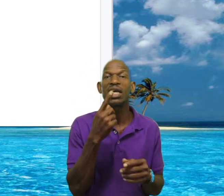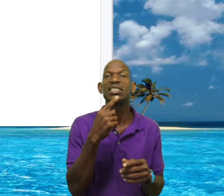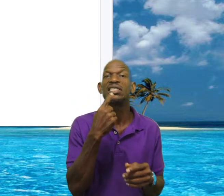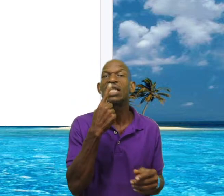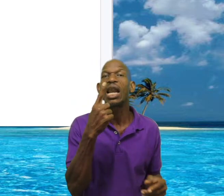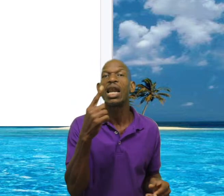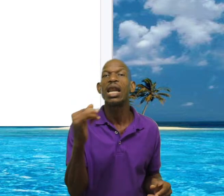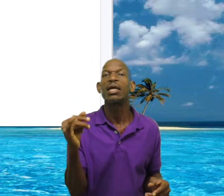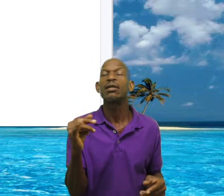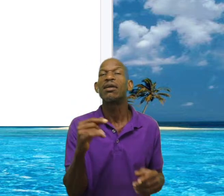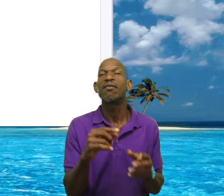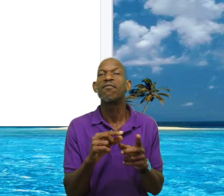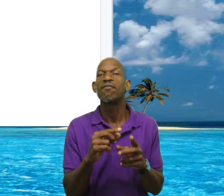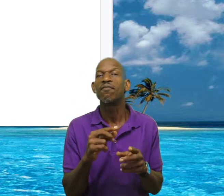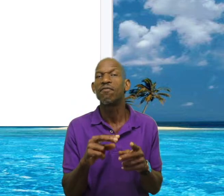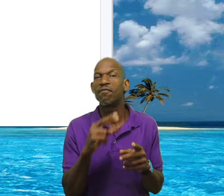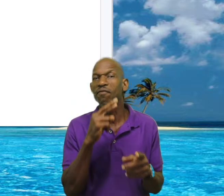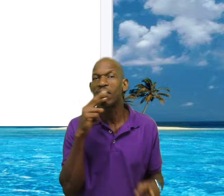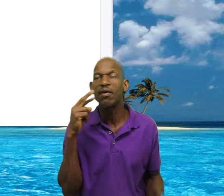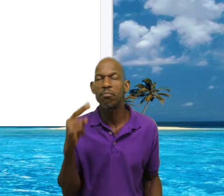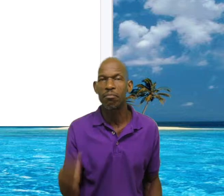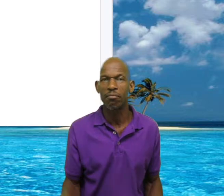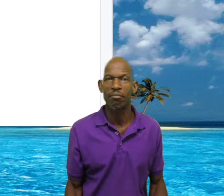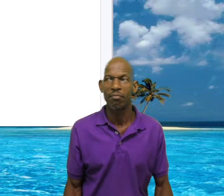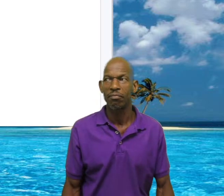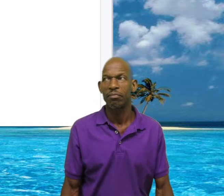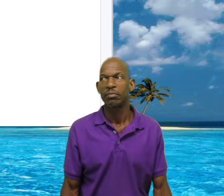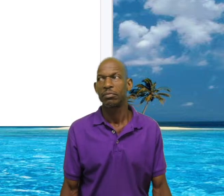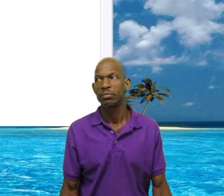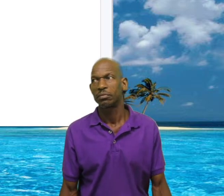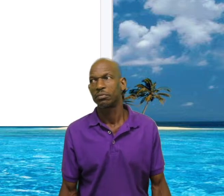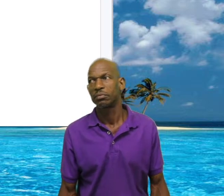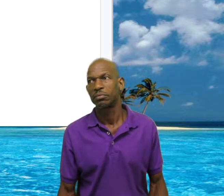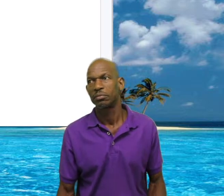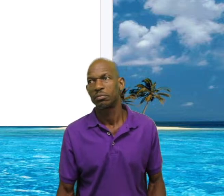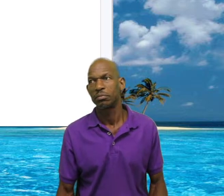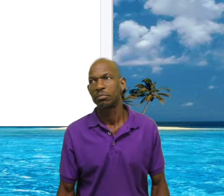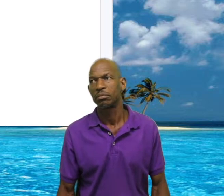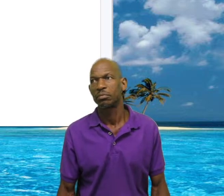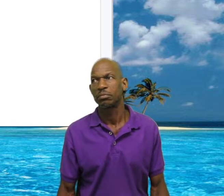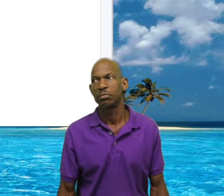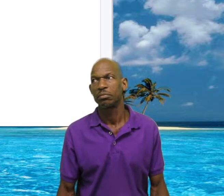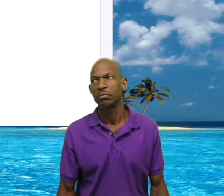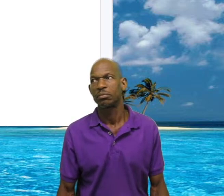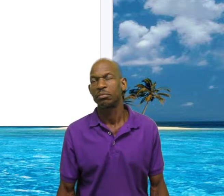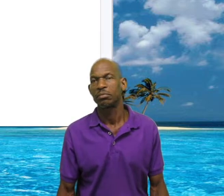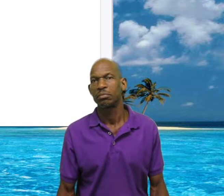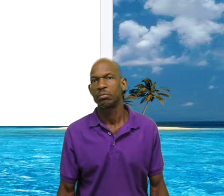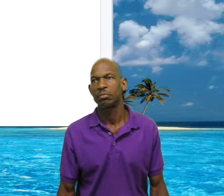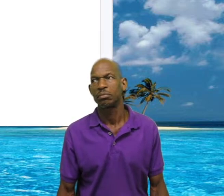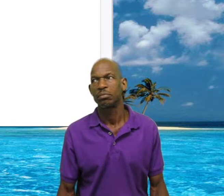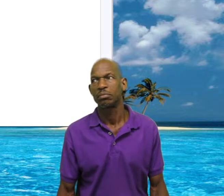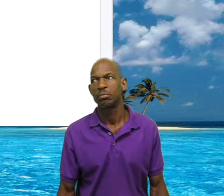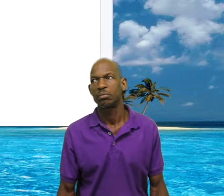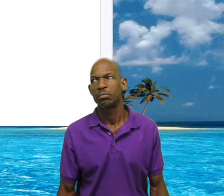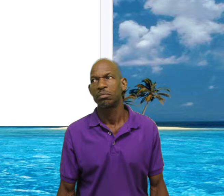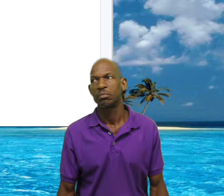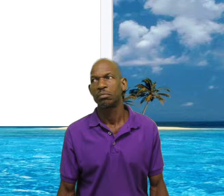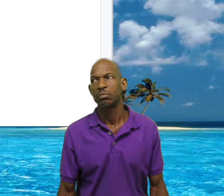In sign language, we do not, I'm going to write the word telling. So if I